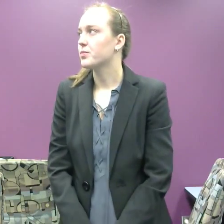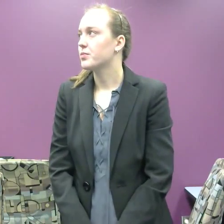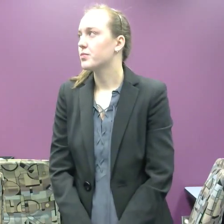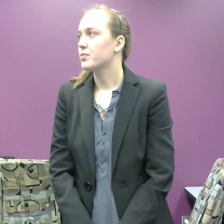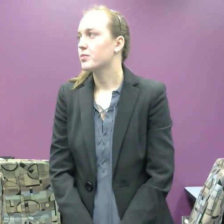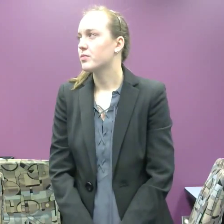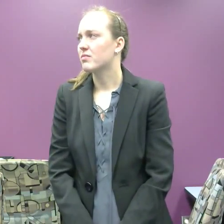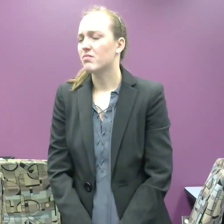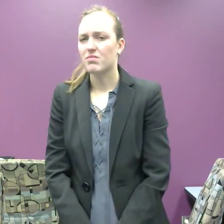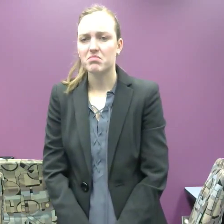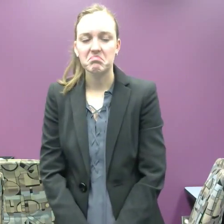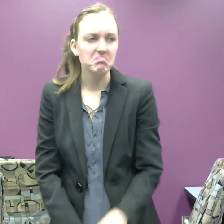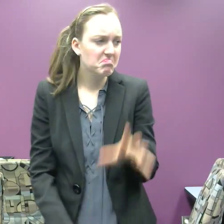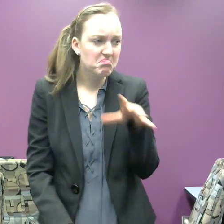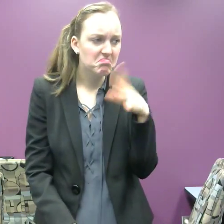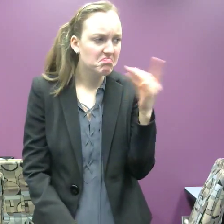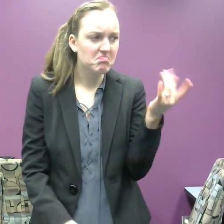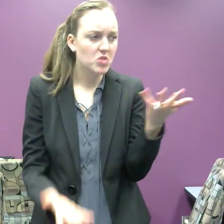What would be your guess?